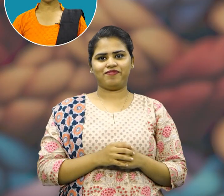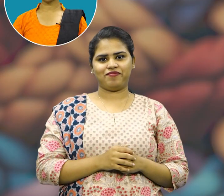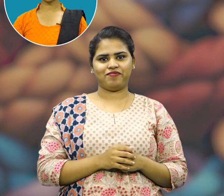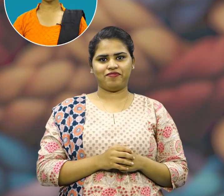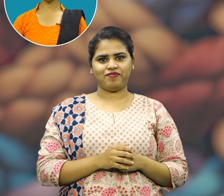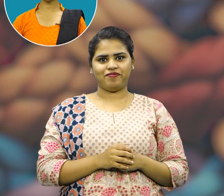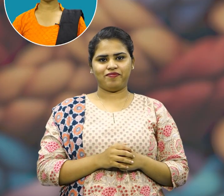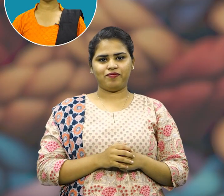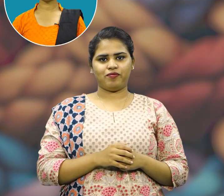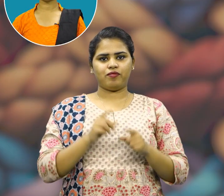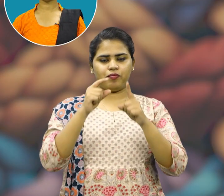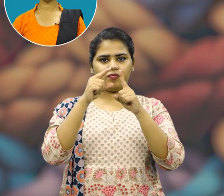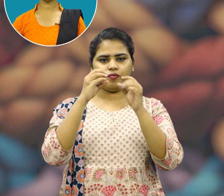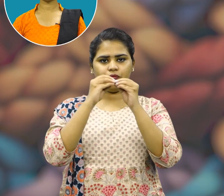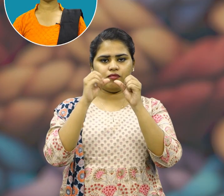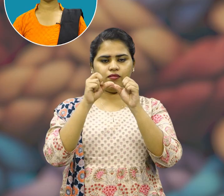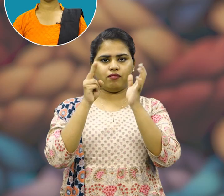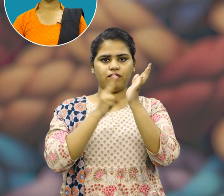and bandages,